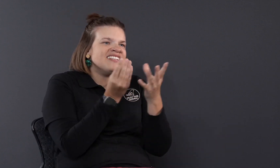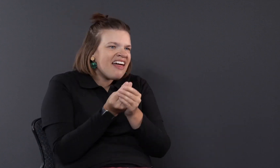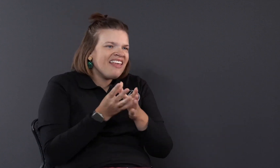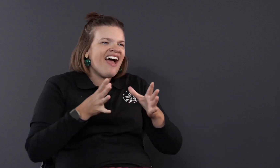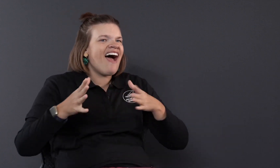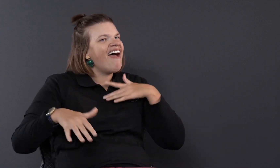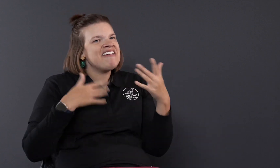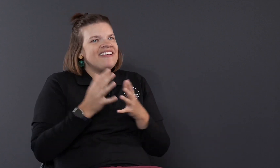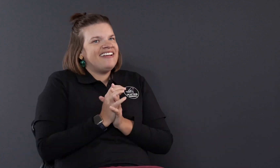together.